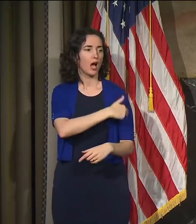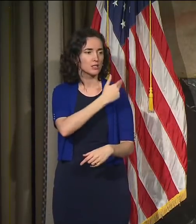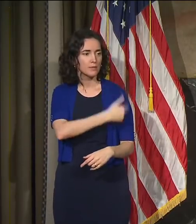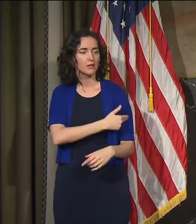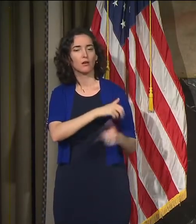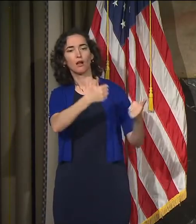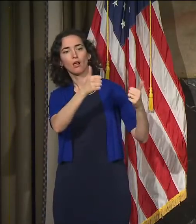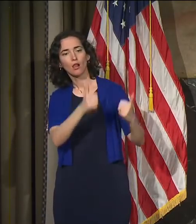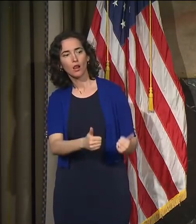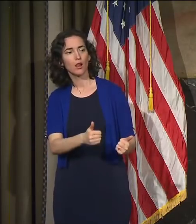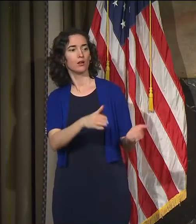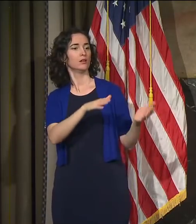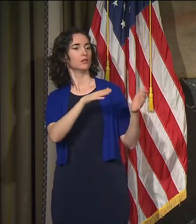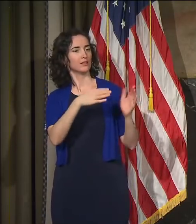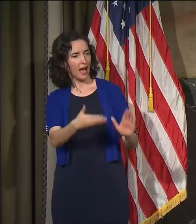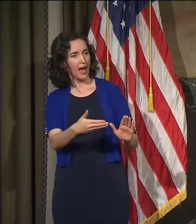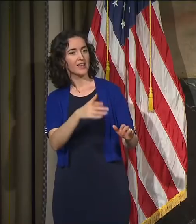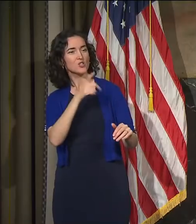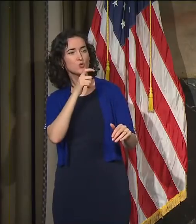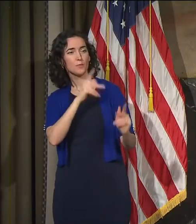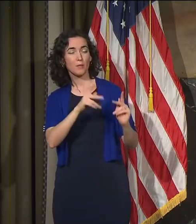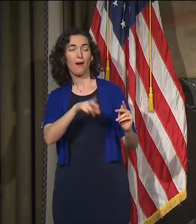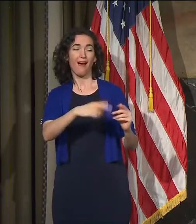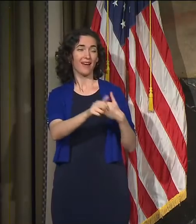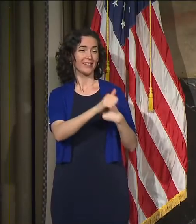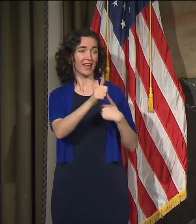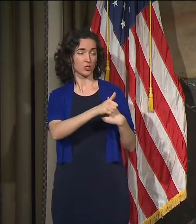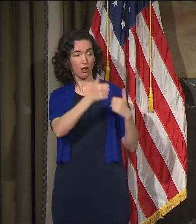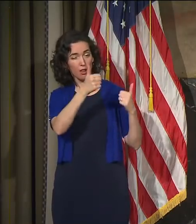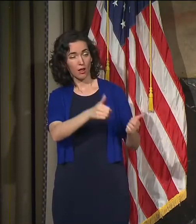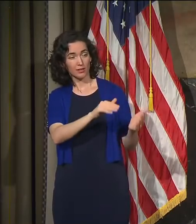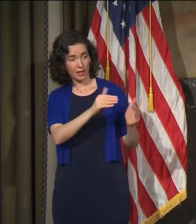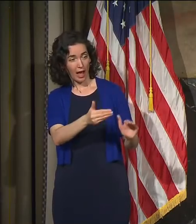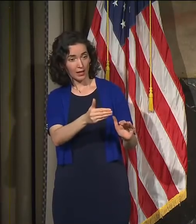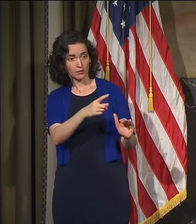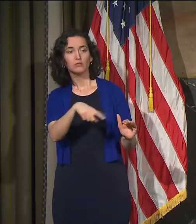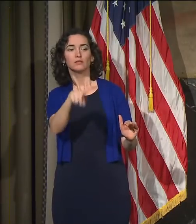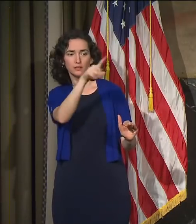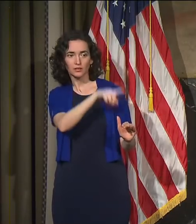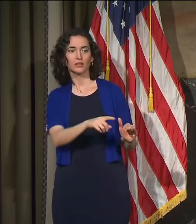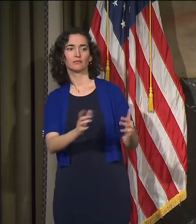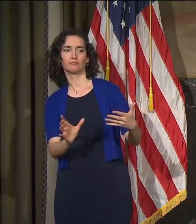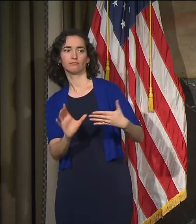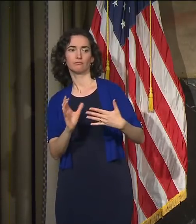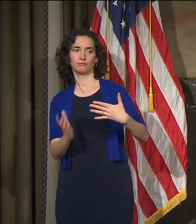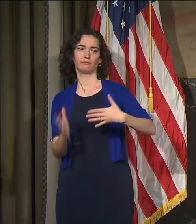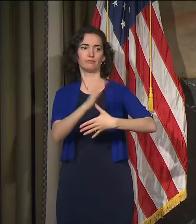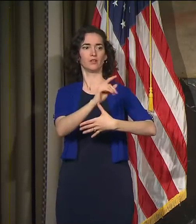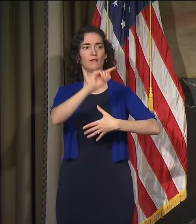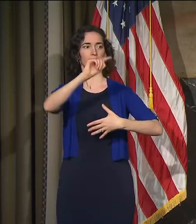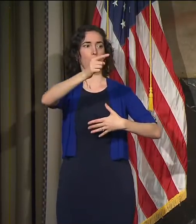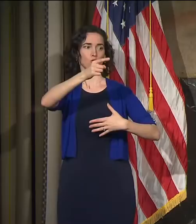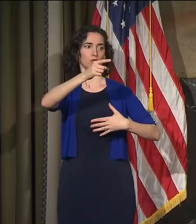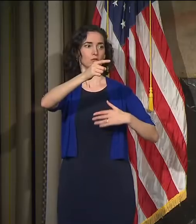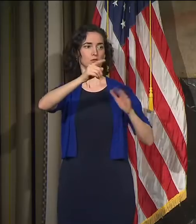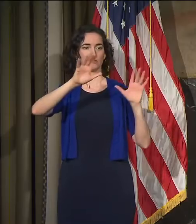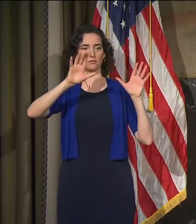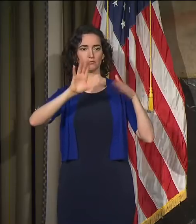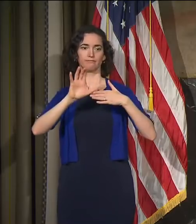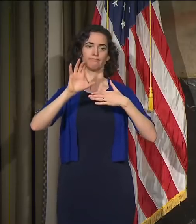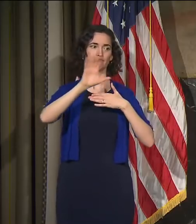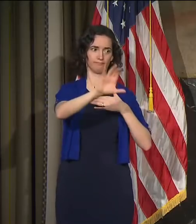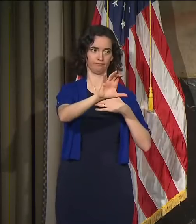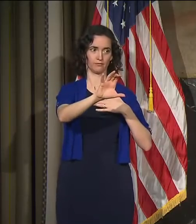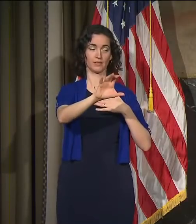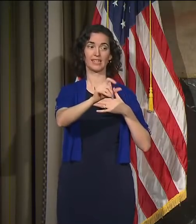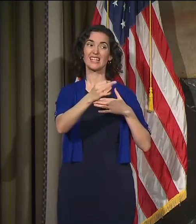or potentially more likely to die. We will make sure that they're getting those vaccines allotted to them